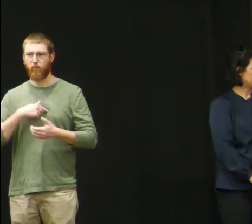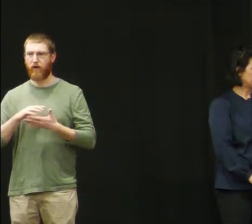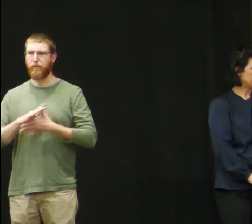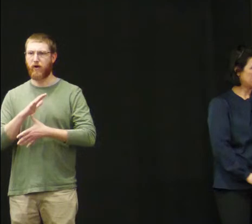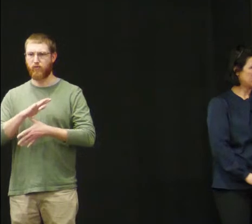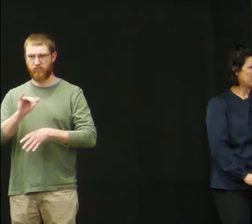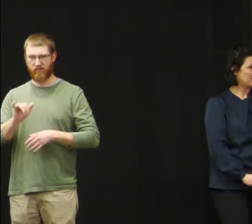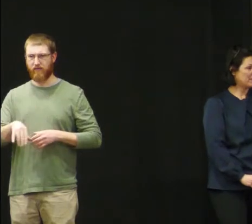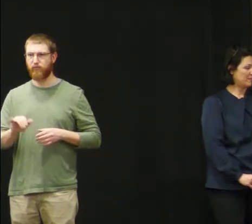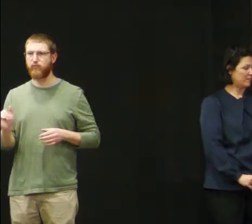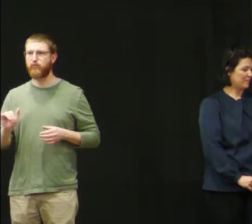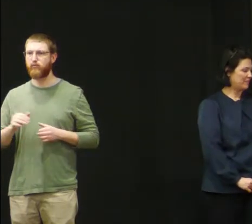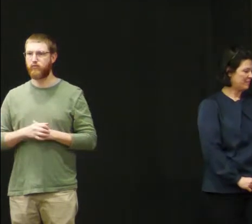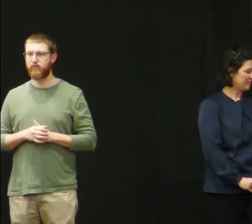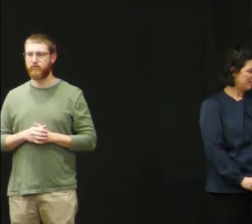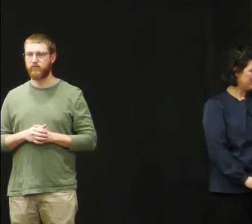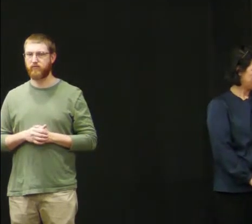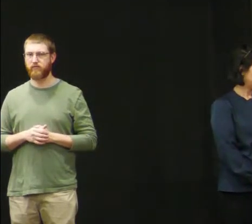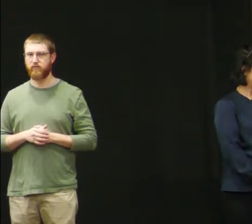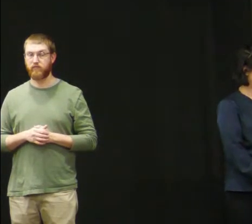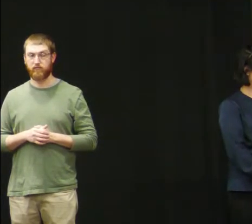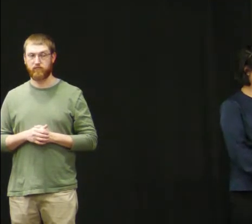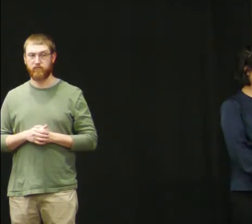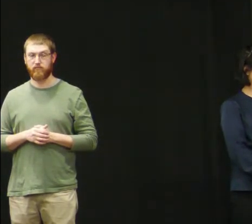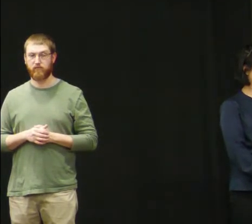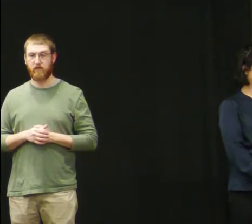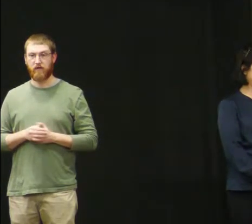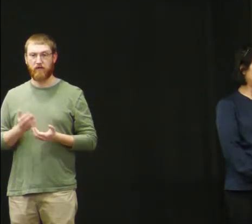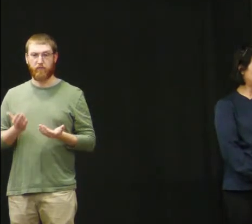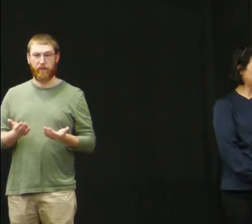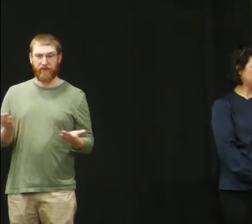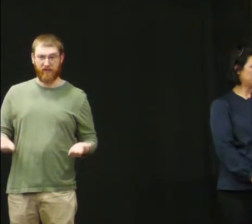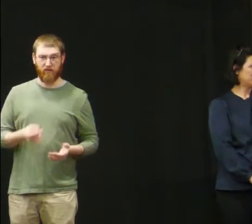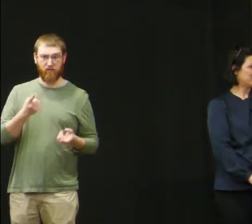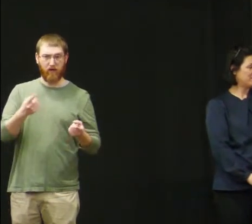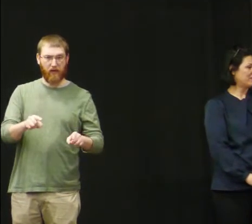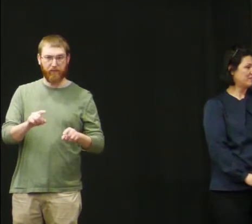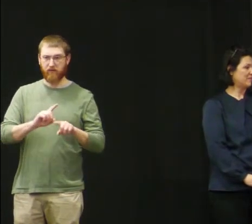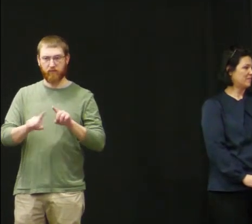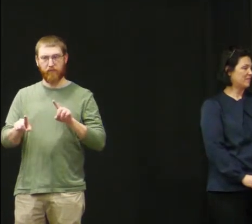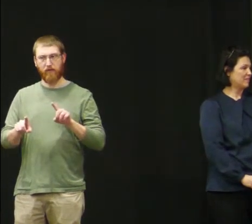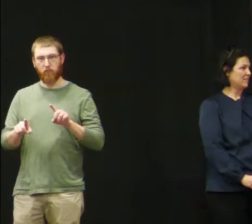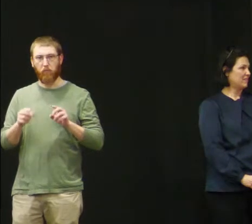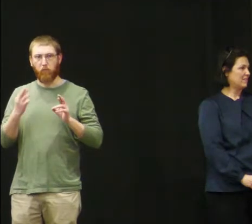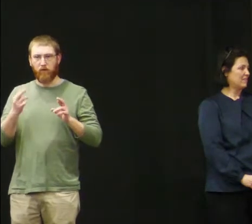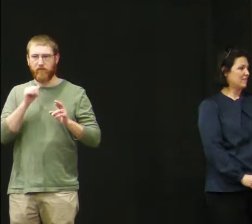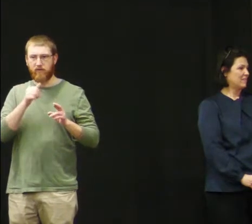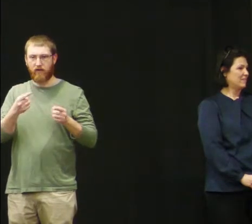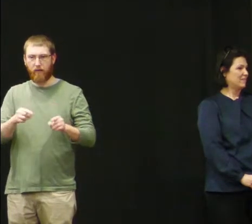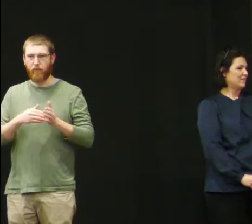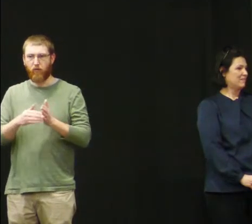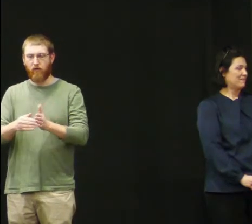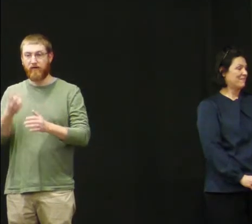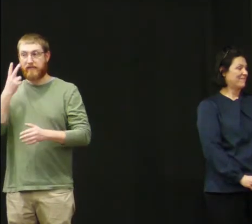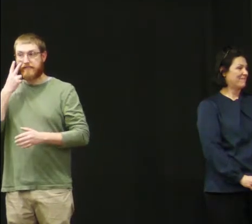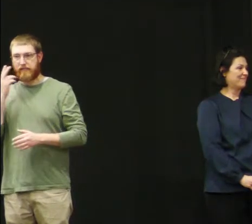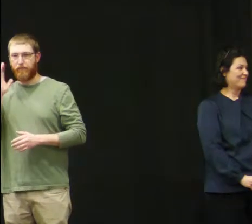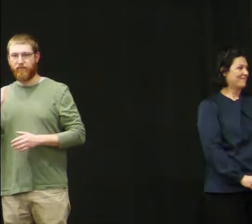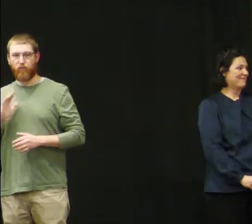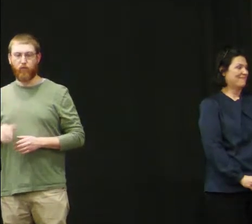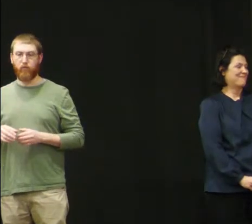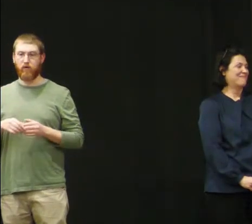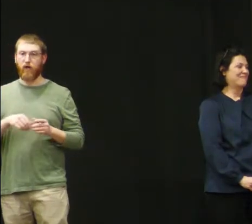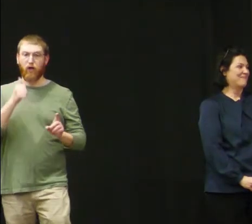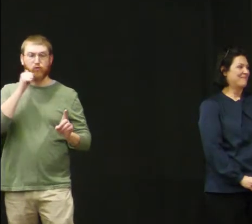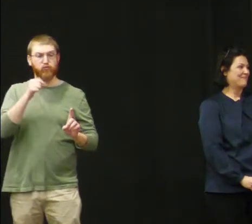that I'm sure nobody here does, but we have seen in IEPs before are things like Christina is a